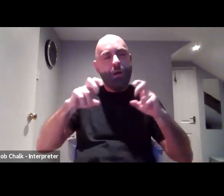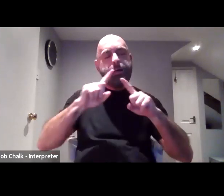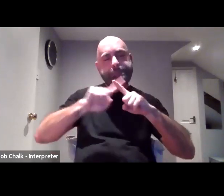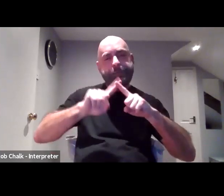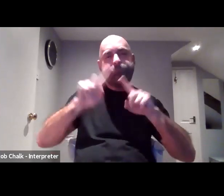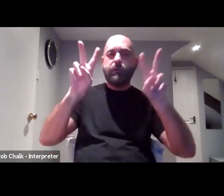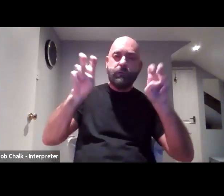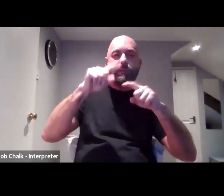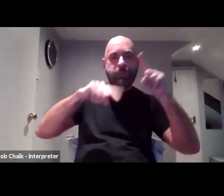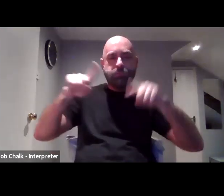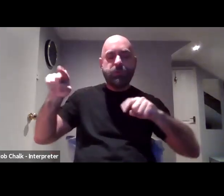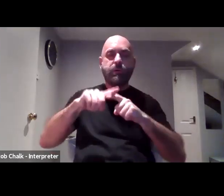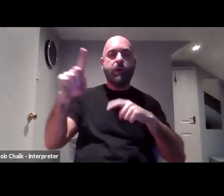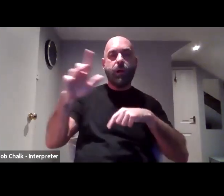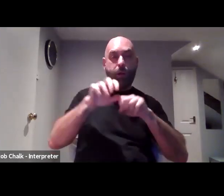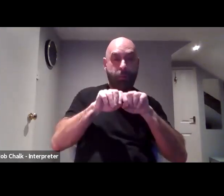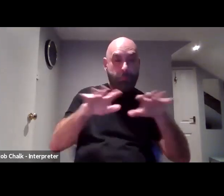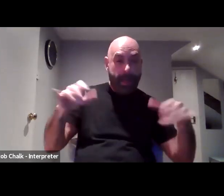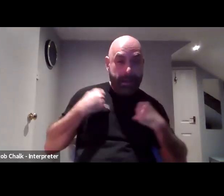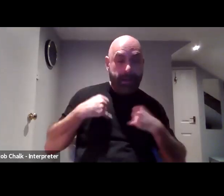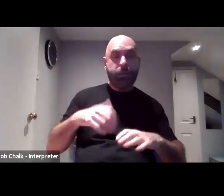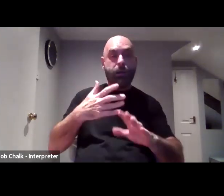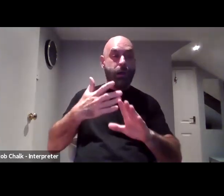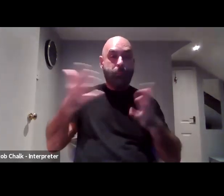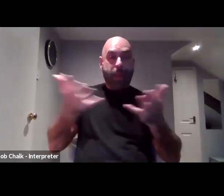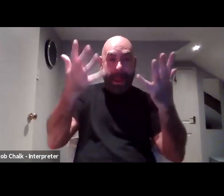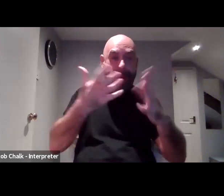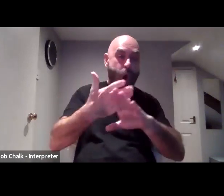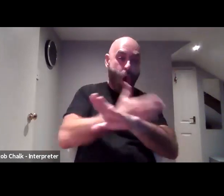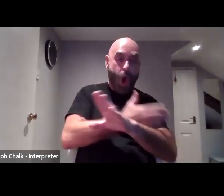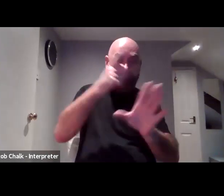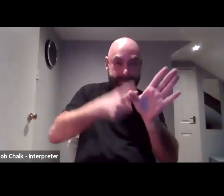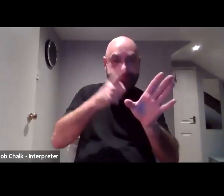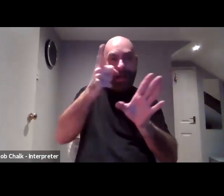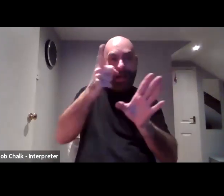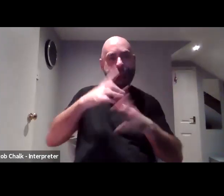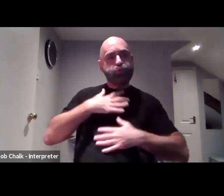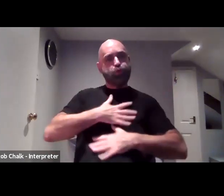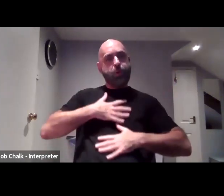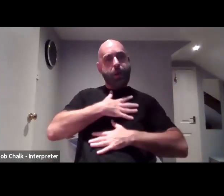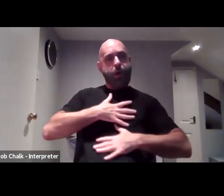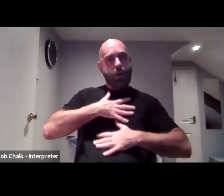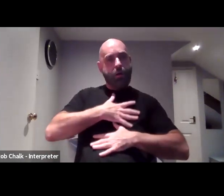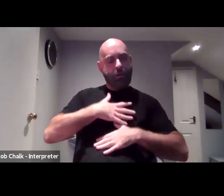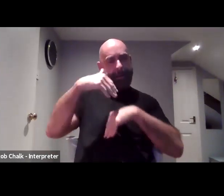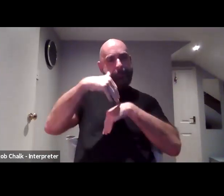of subjects from play to early years and the impact of trauma.